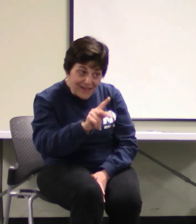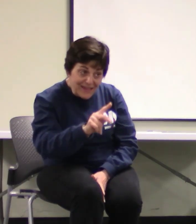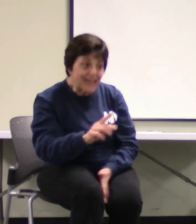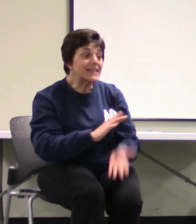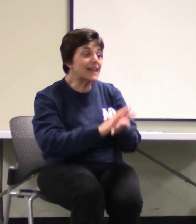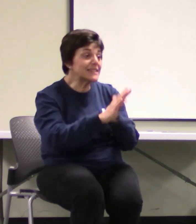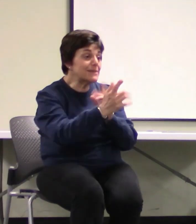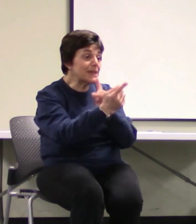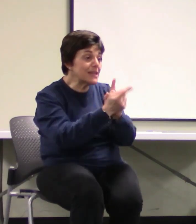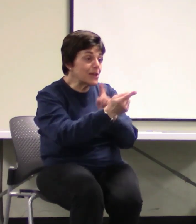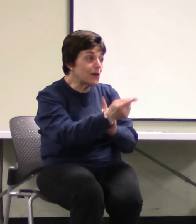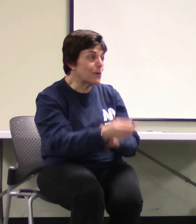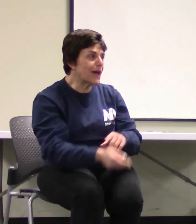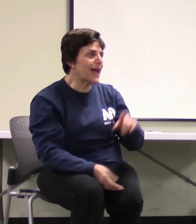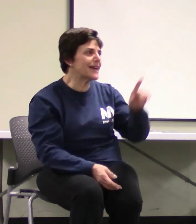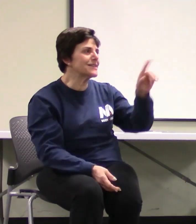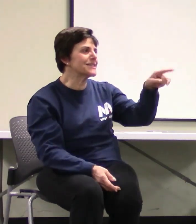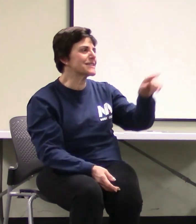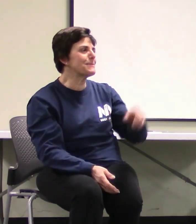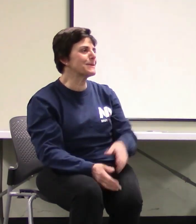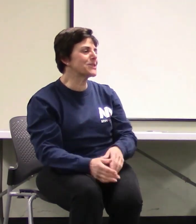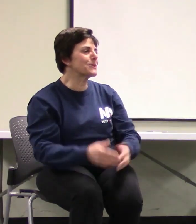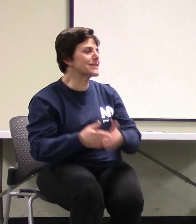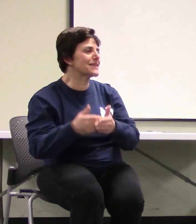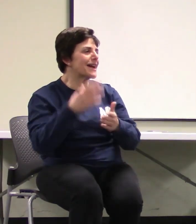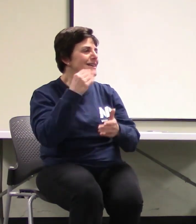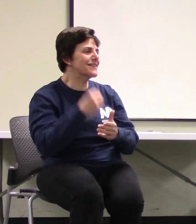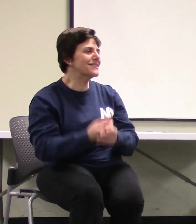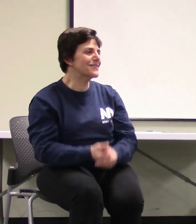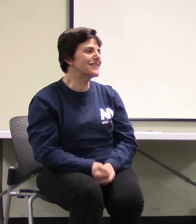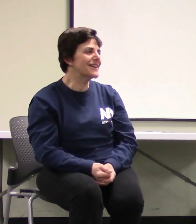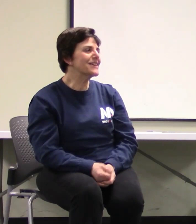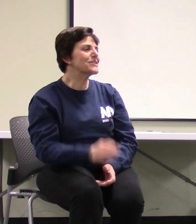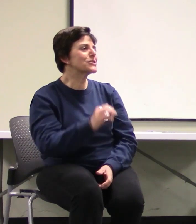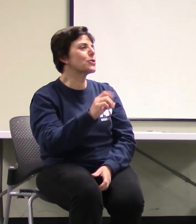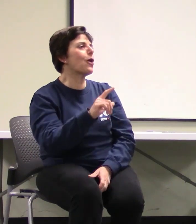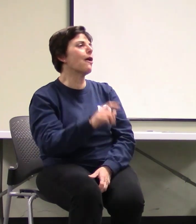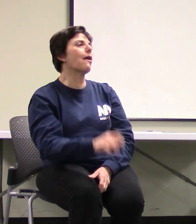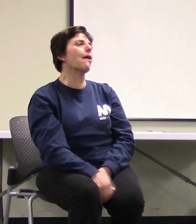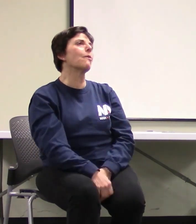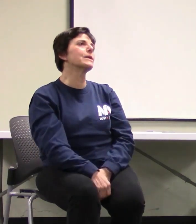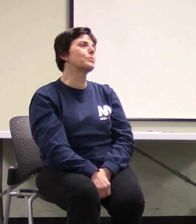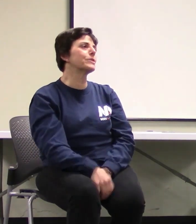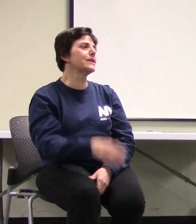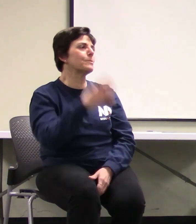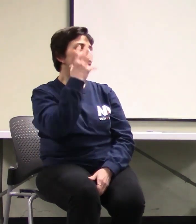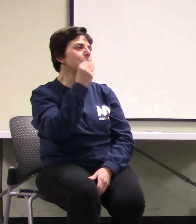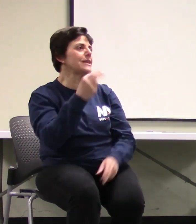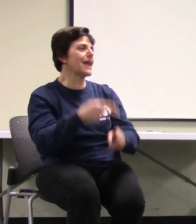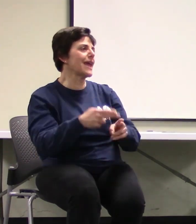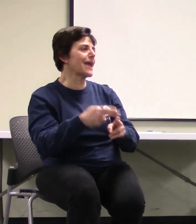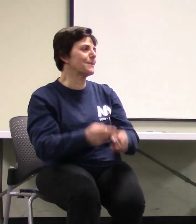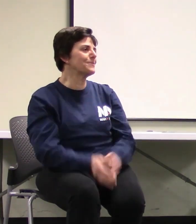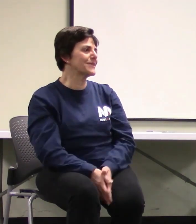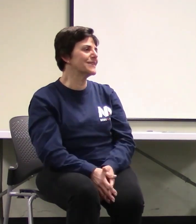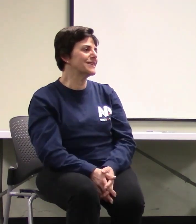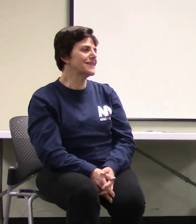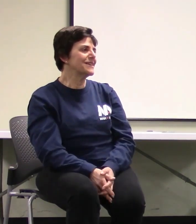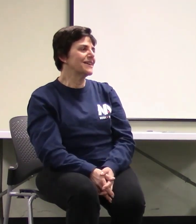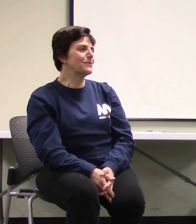Patrick. Nice to meet you. And the sleeping Soleil. Oh, what a pretty